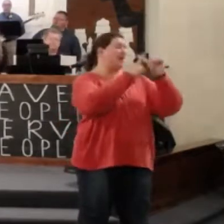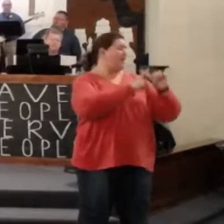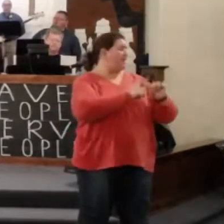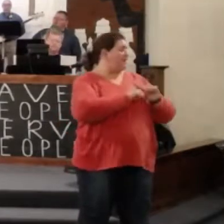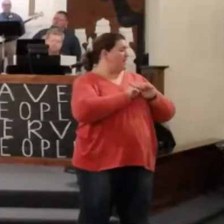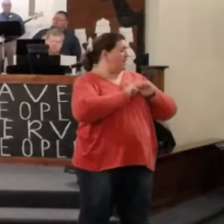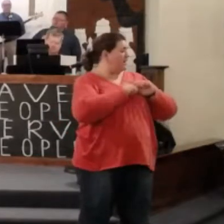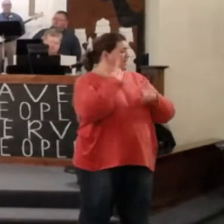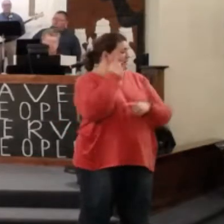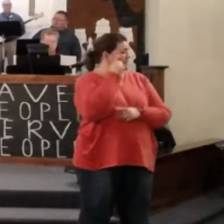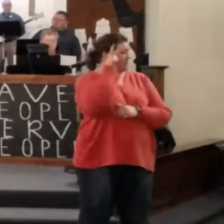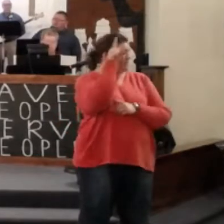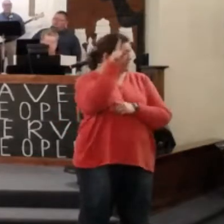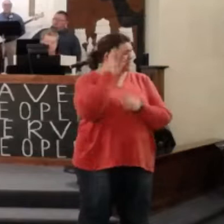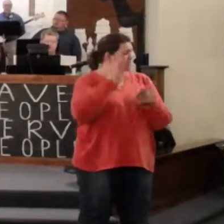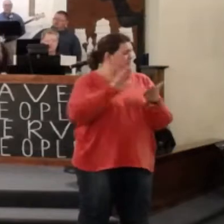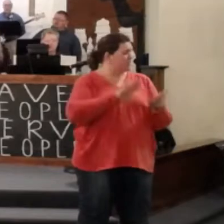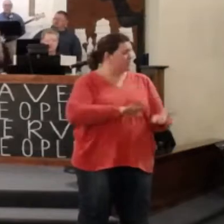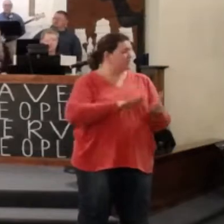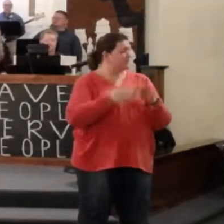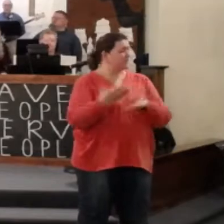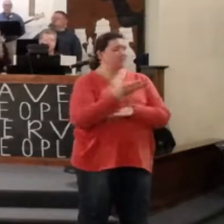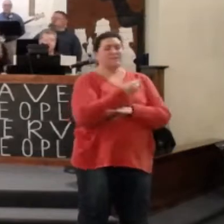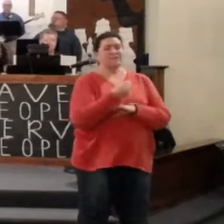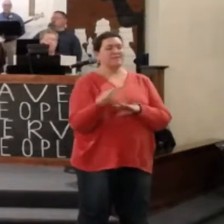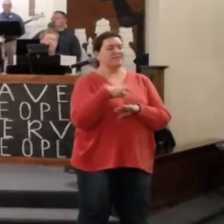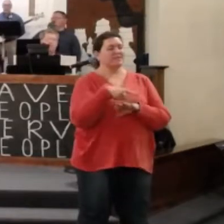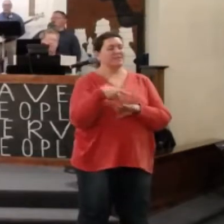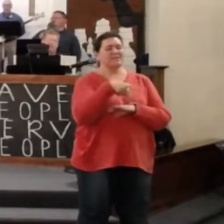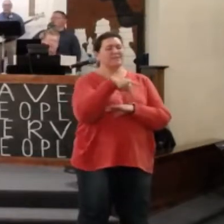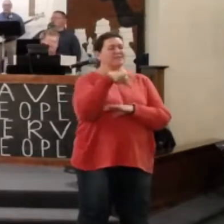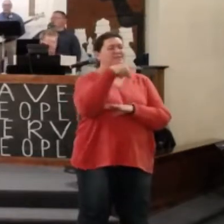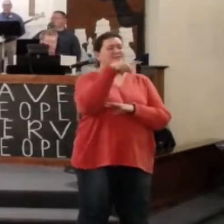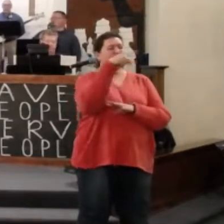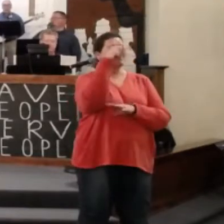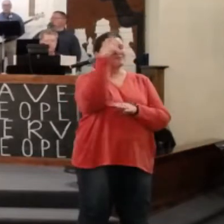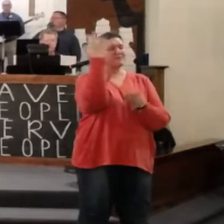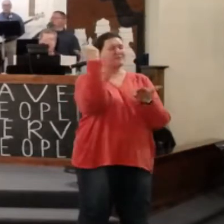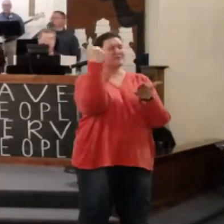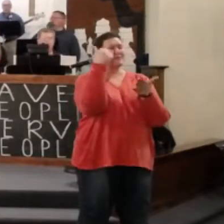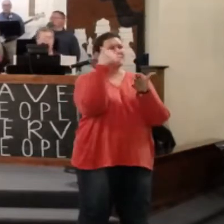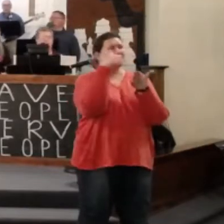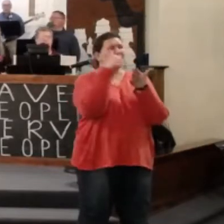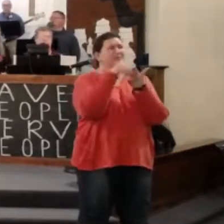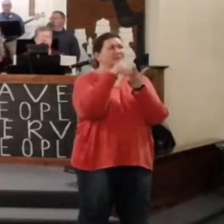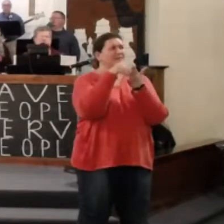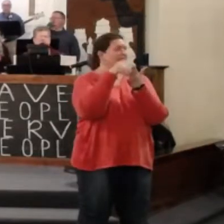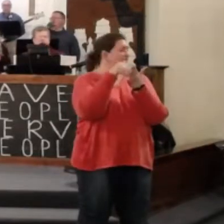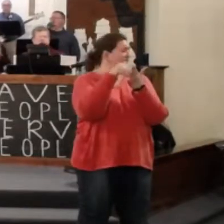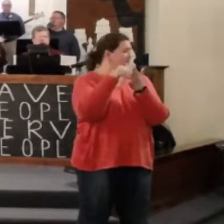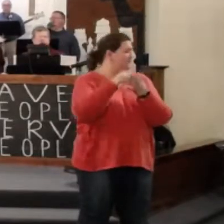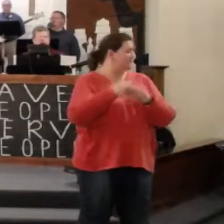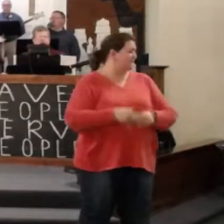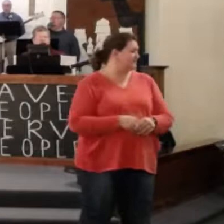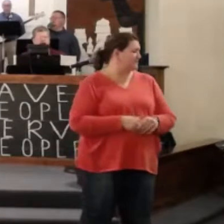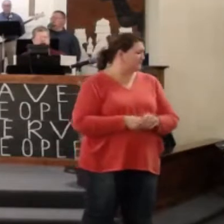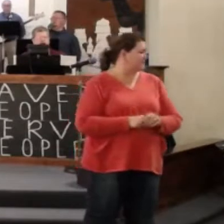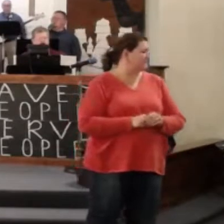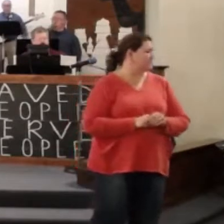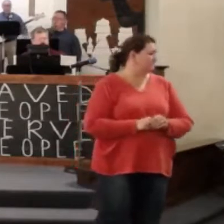is within me because you died and rose again.